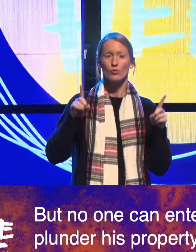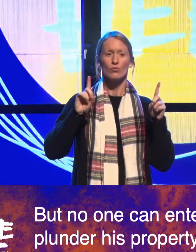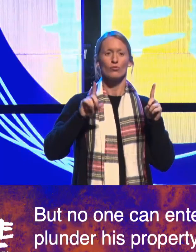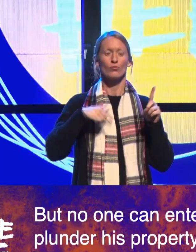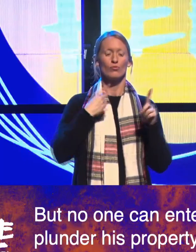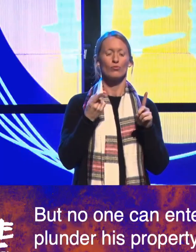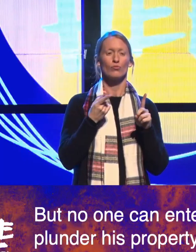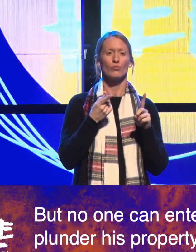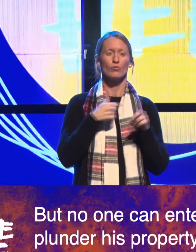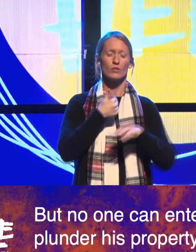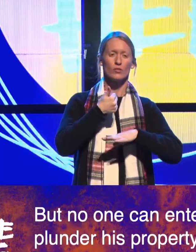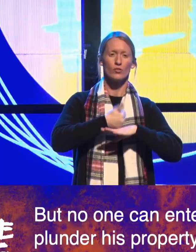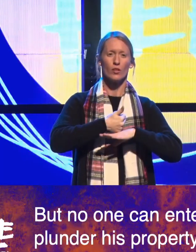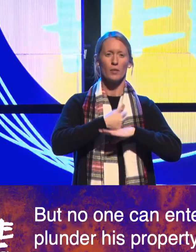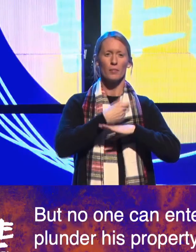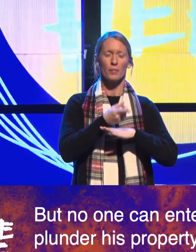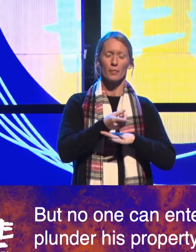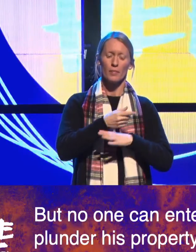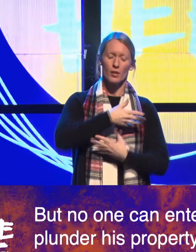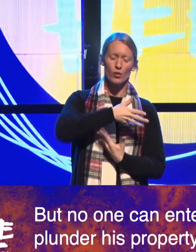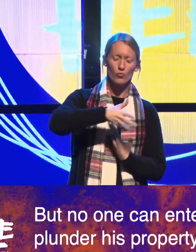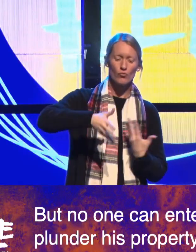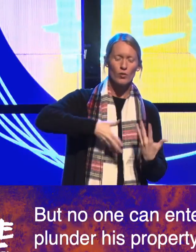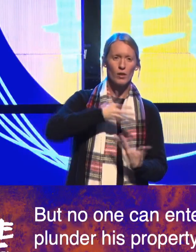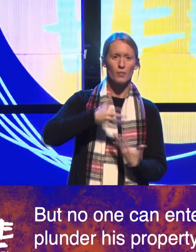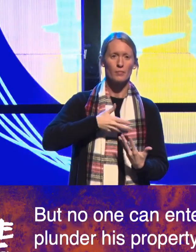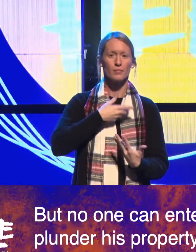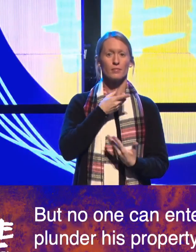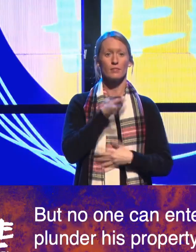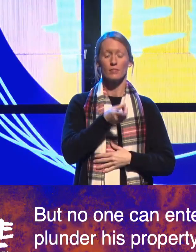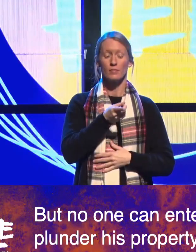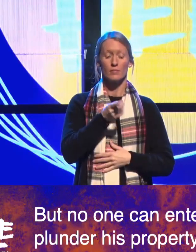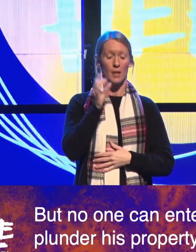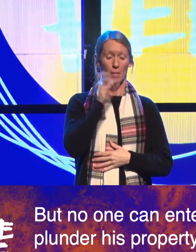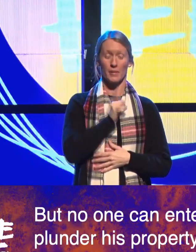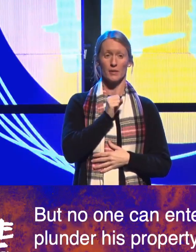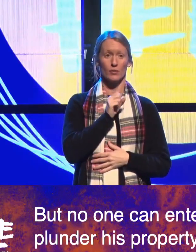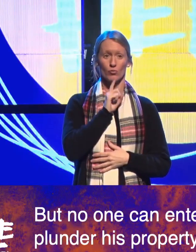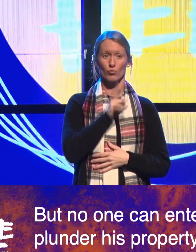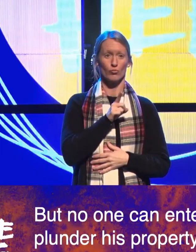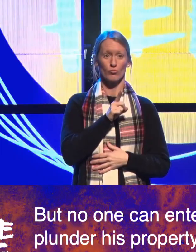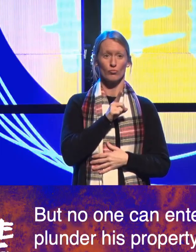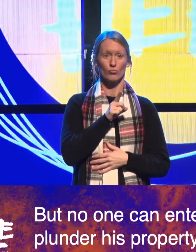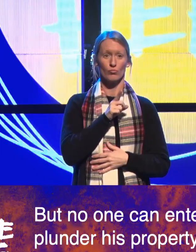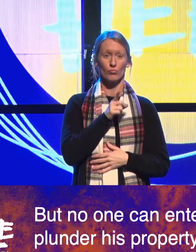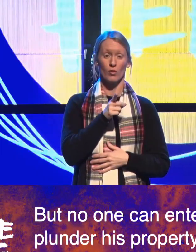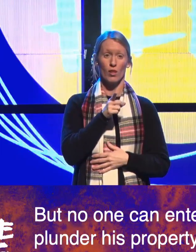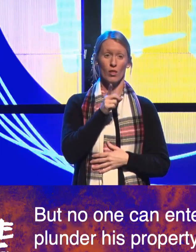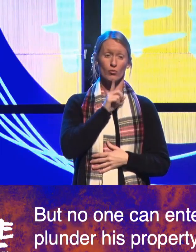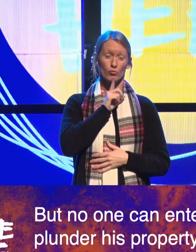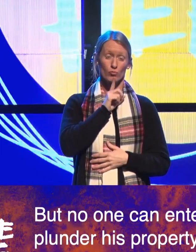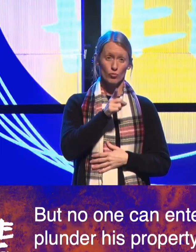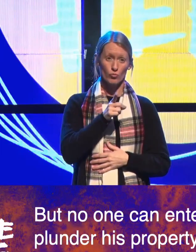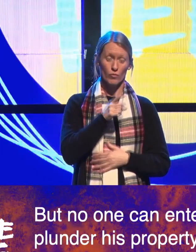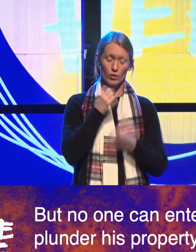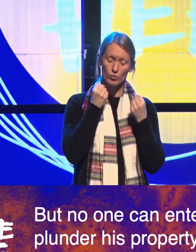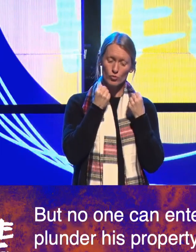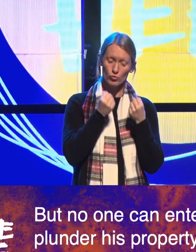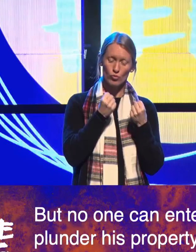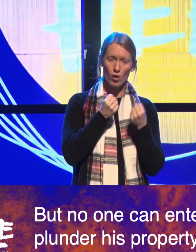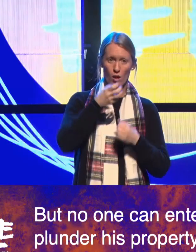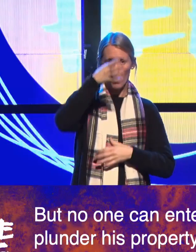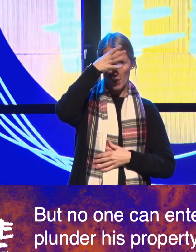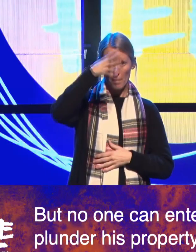shape the way we interact with some of these texts. And we don't miss the truth of it. And the truth of it is, there are strong men, if I can use that patriarchal